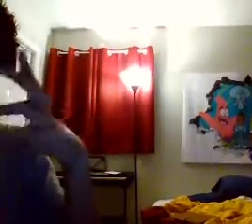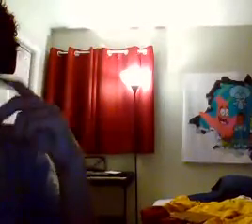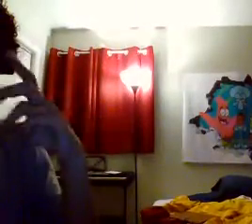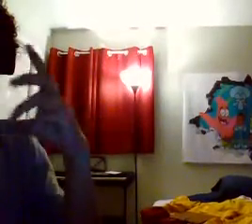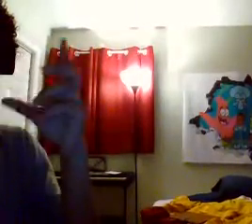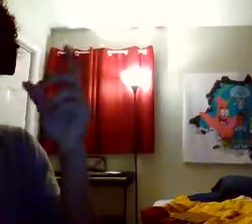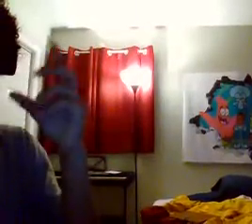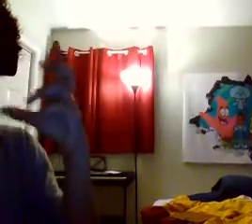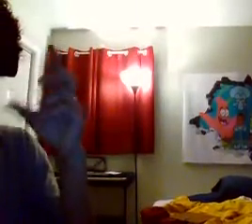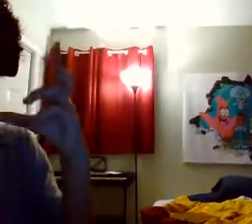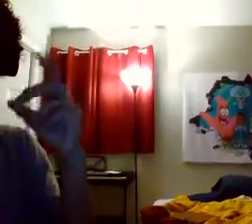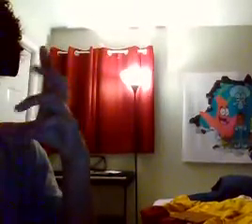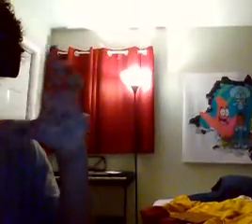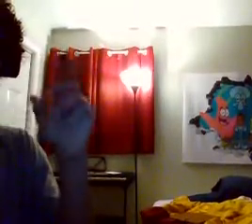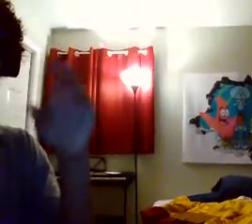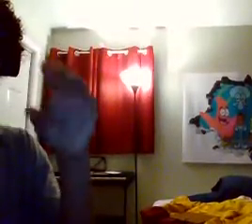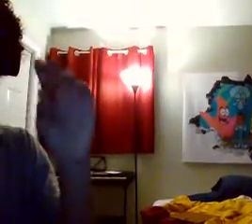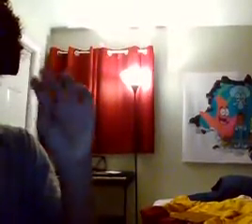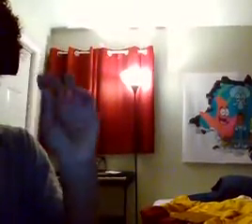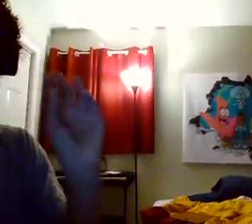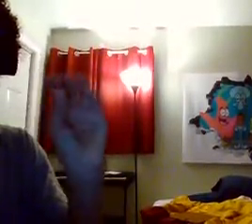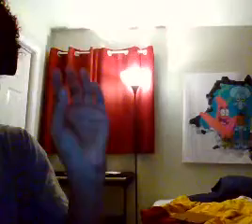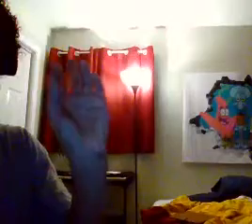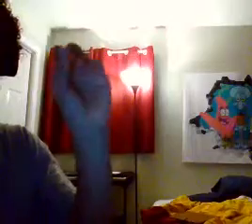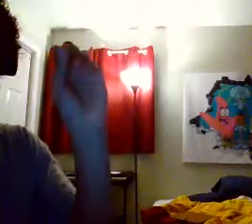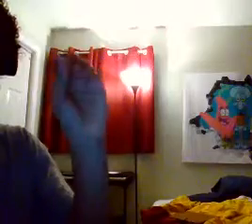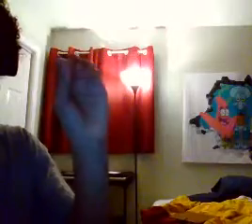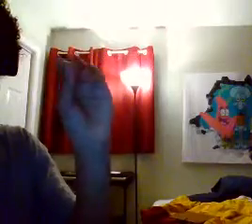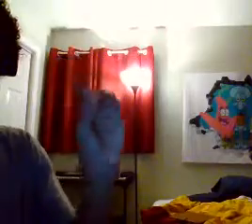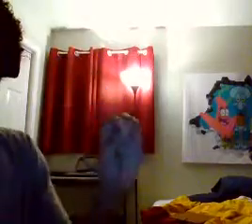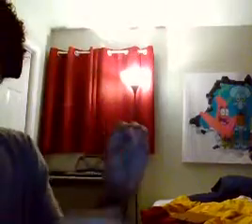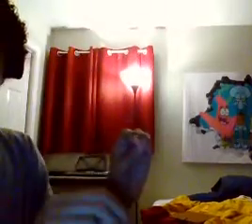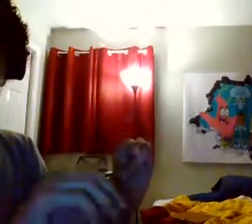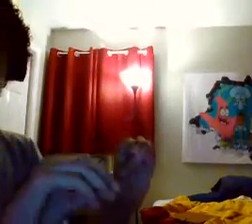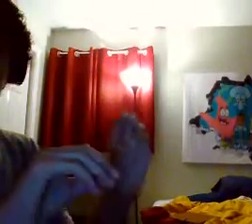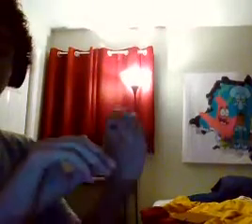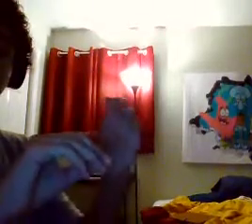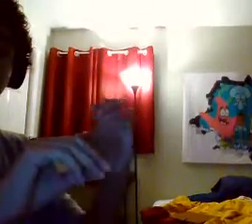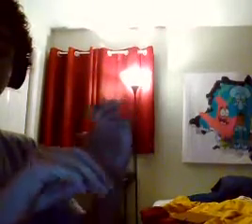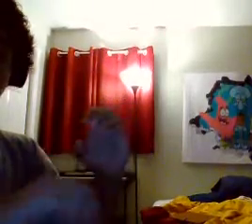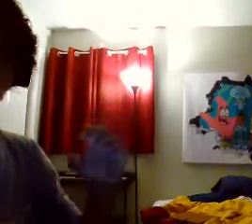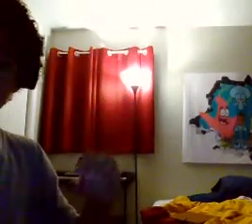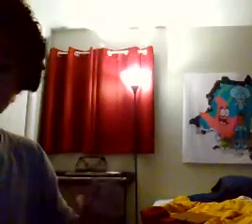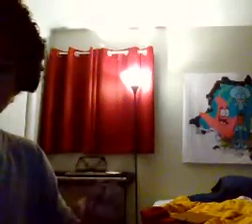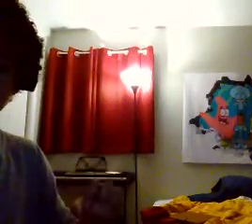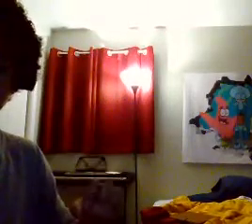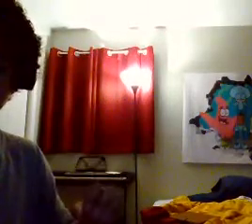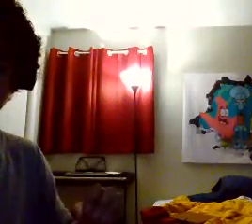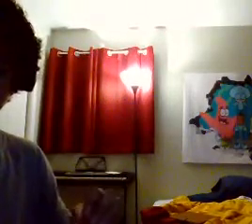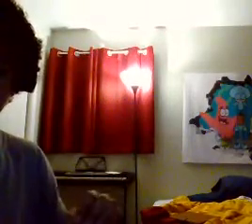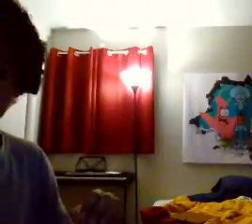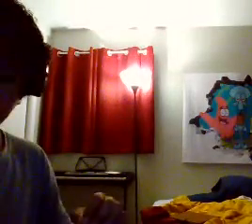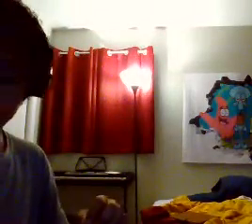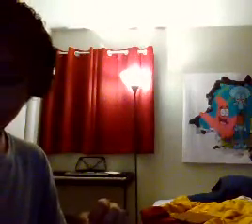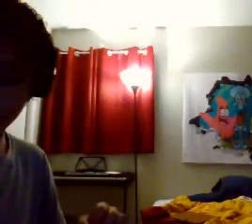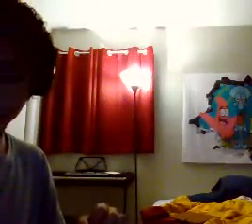While you were leaving the channel and going watching another video, Olivia dropped this. See, here was